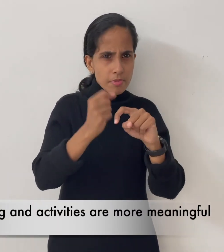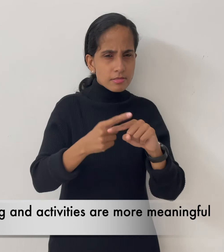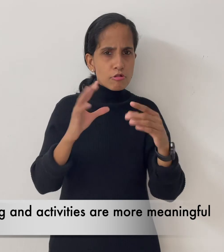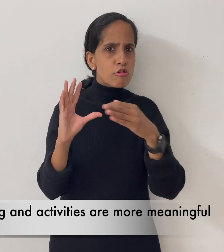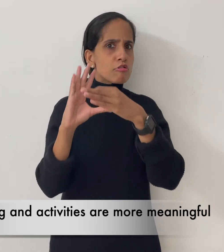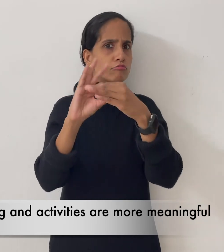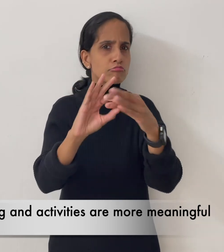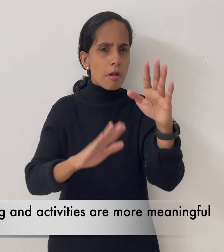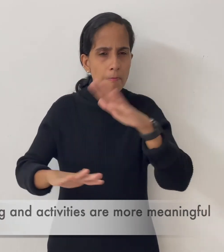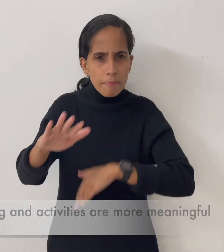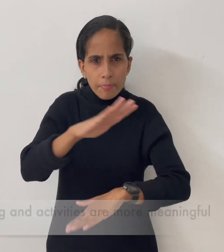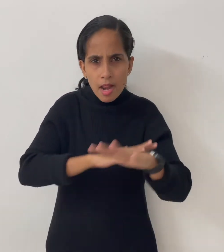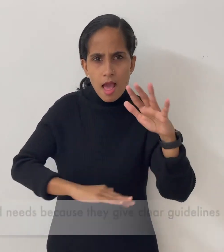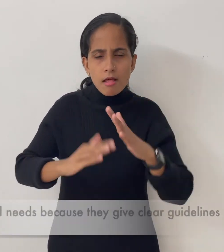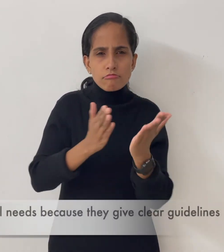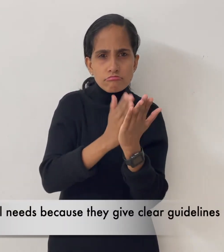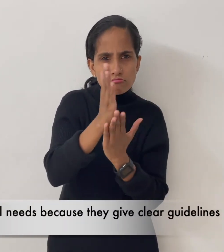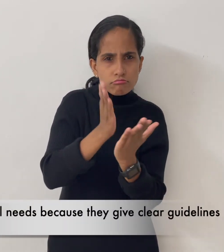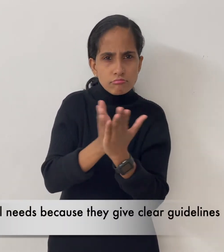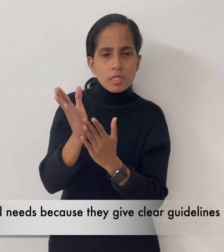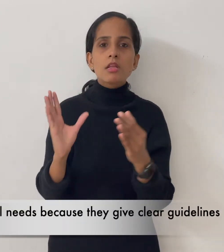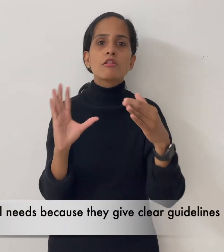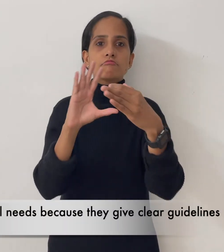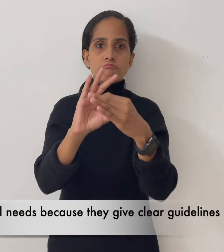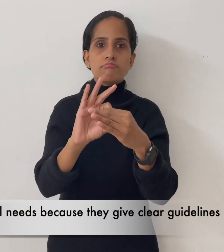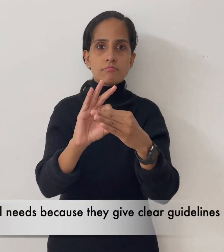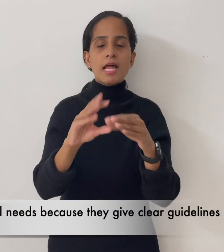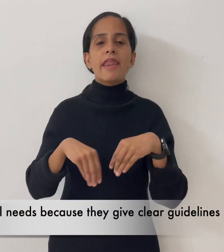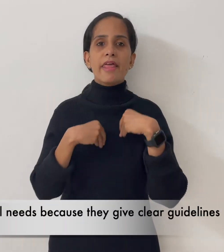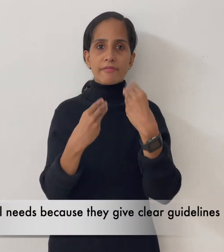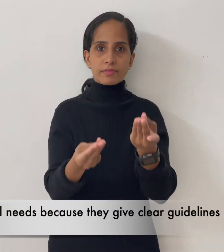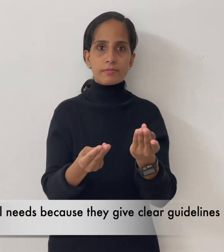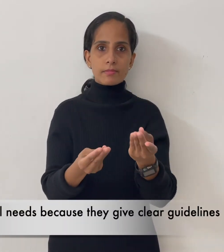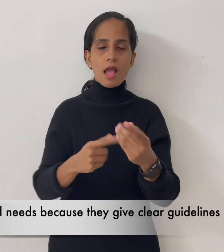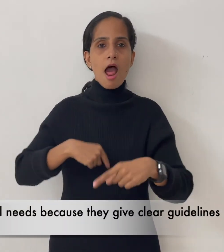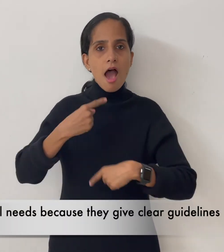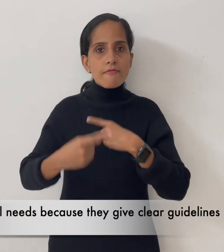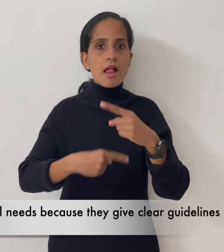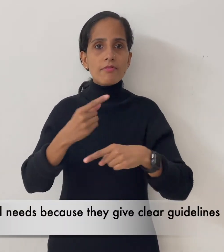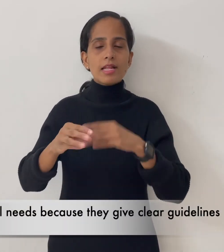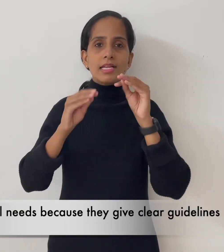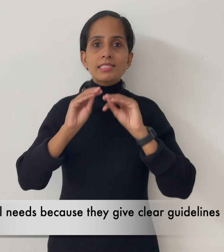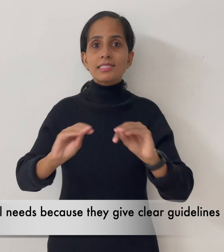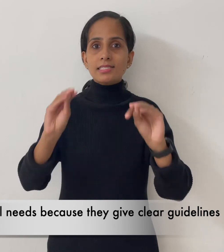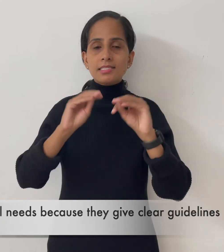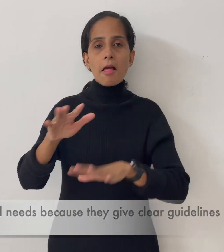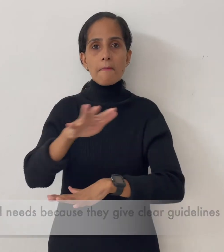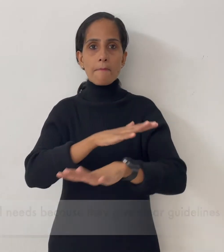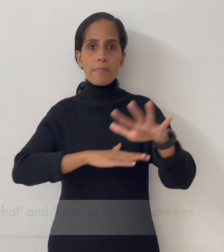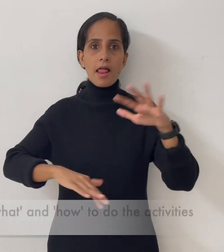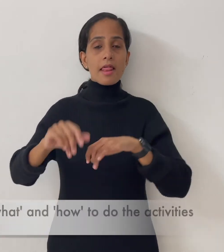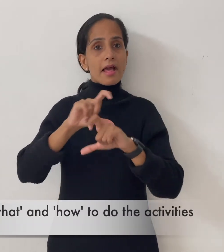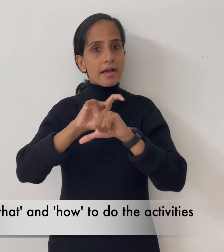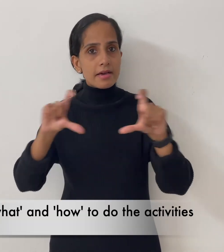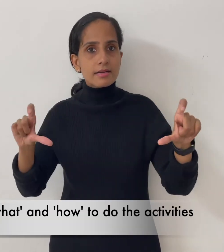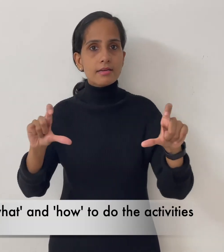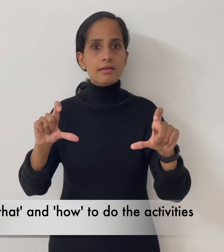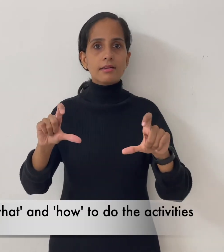and fits their individual needs because they give clear guidelines about when, what, and how to do